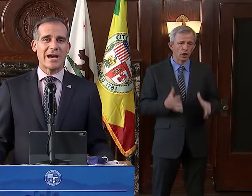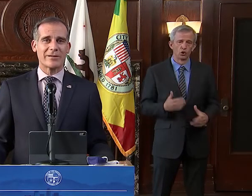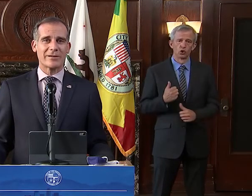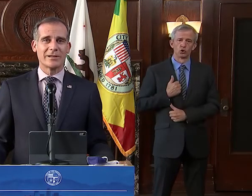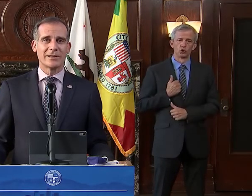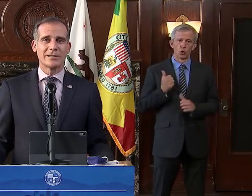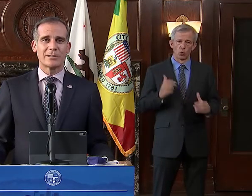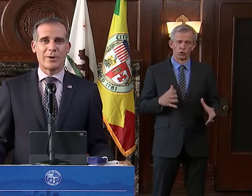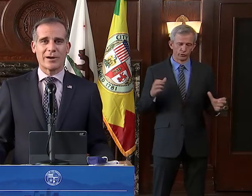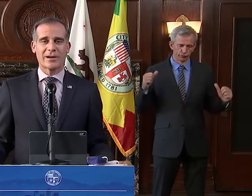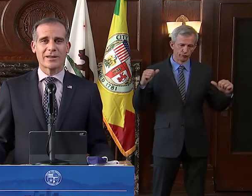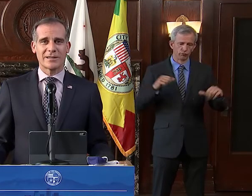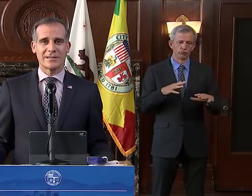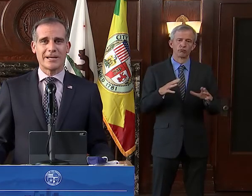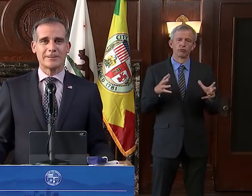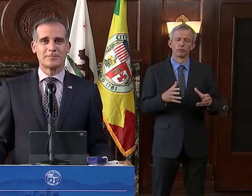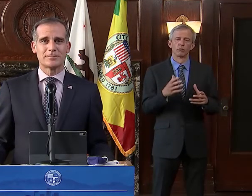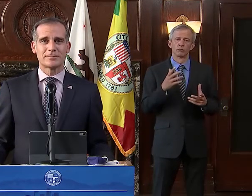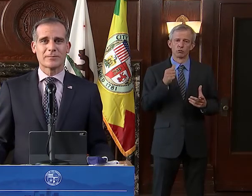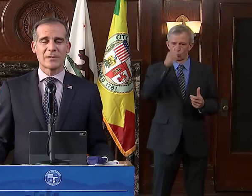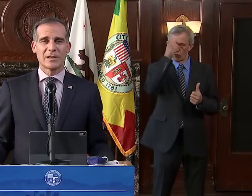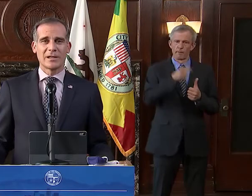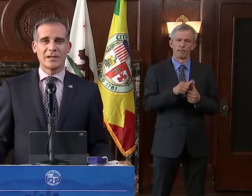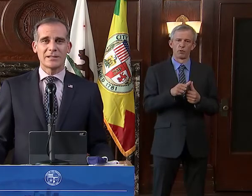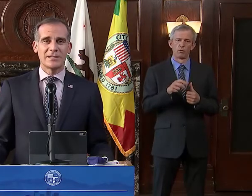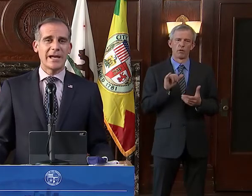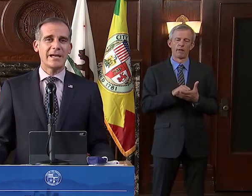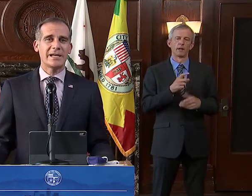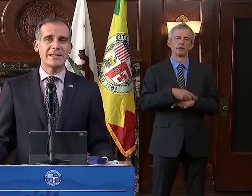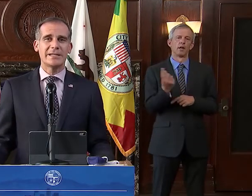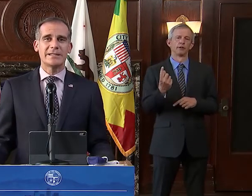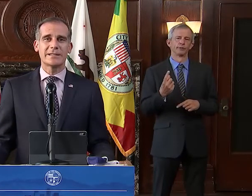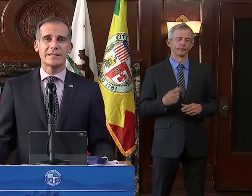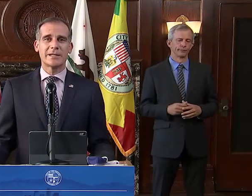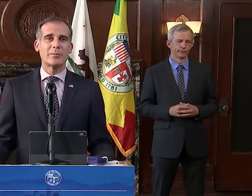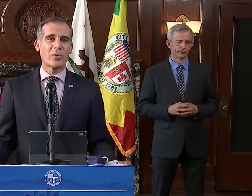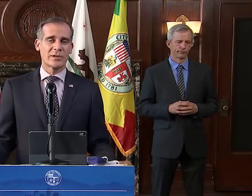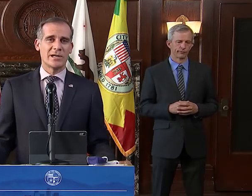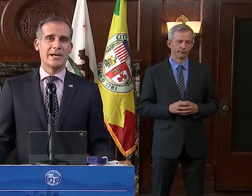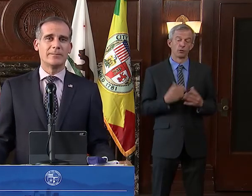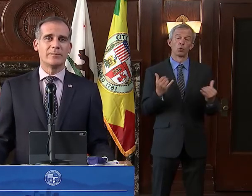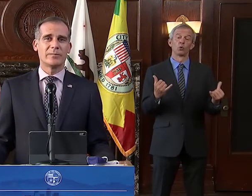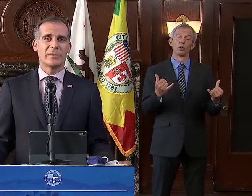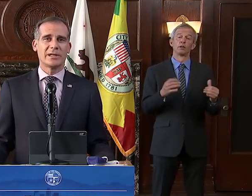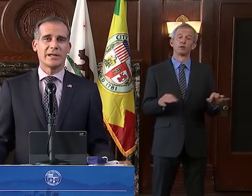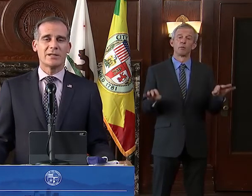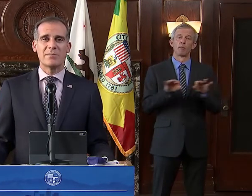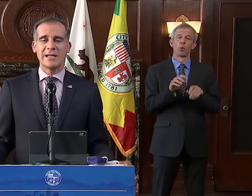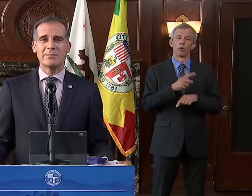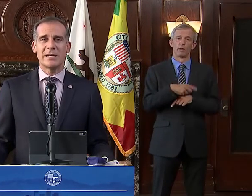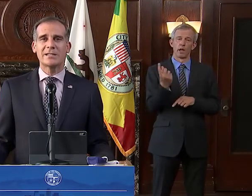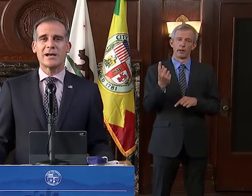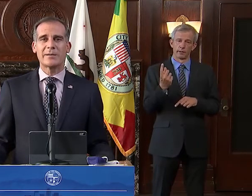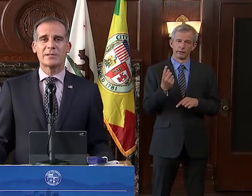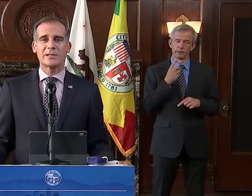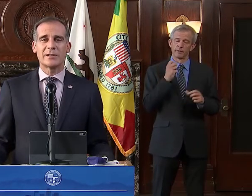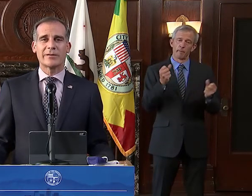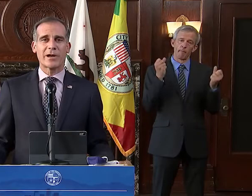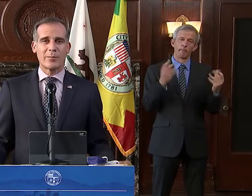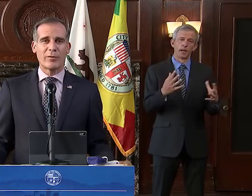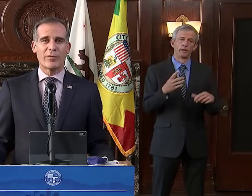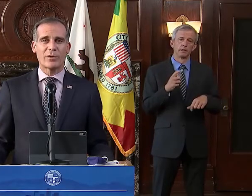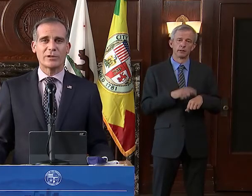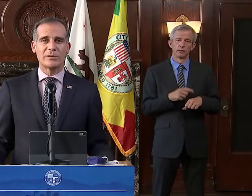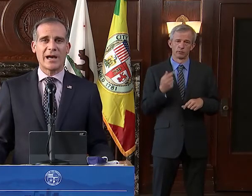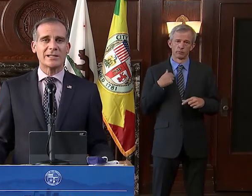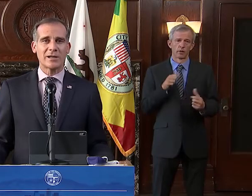soldiers gathered to mark this day. Today is an important day in the many, many times that I've